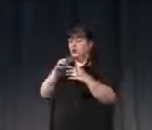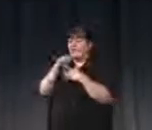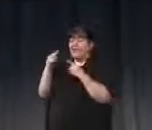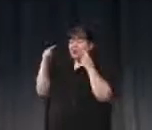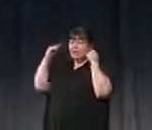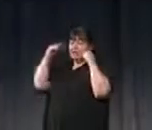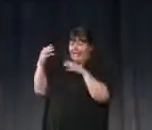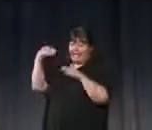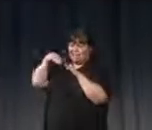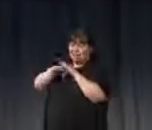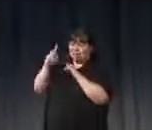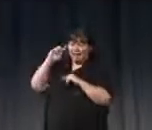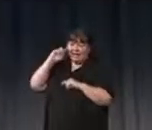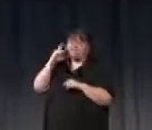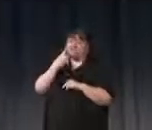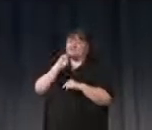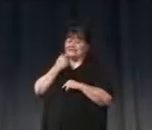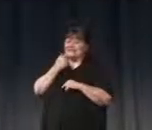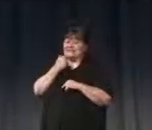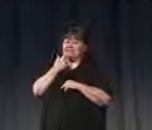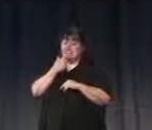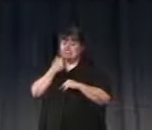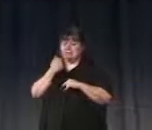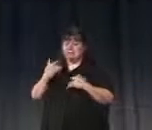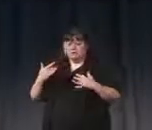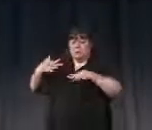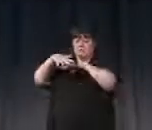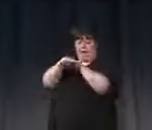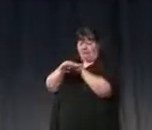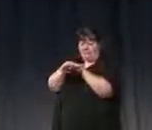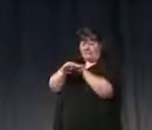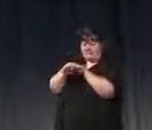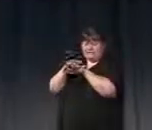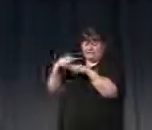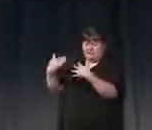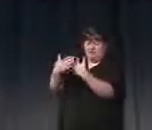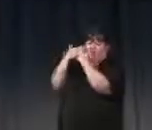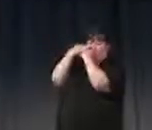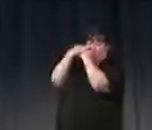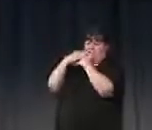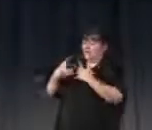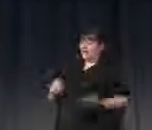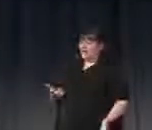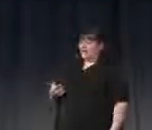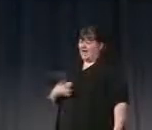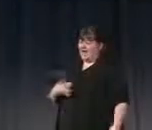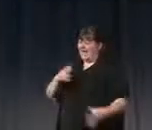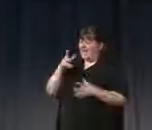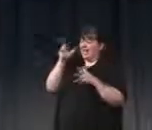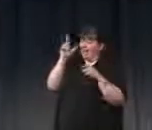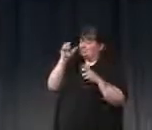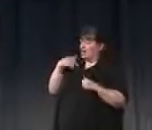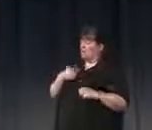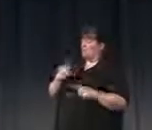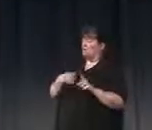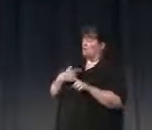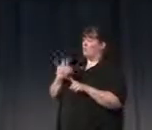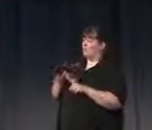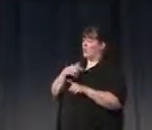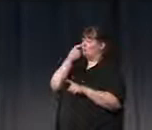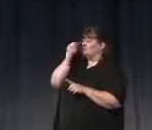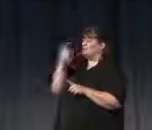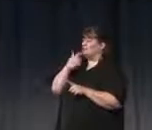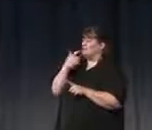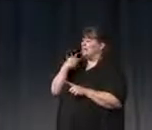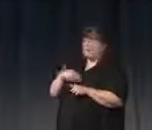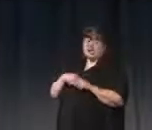here. It's a mixture of two sources. And the trouble is that as a listener, you're not really interested in the red thing, right? You're usually interested in one of the blue things, what